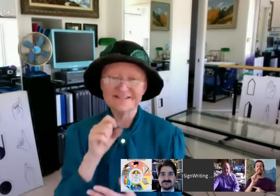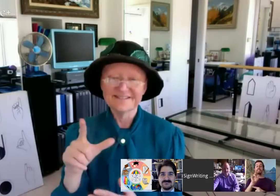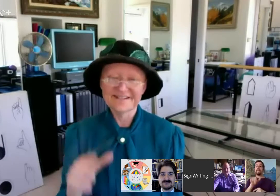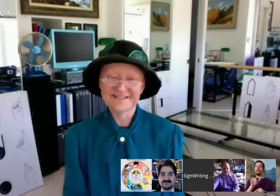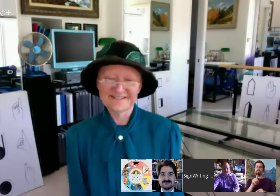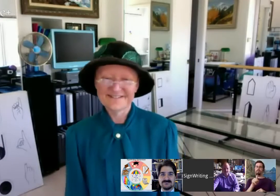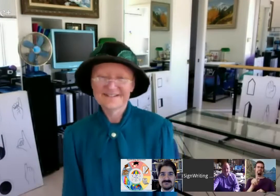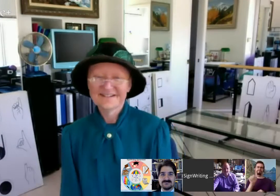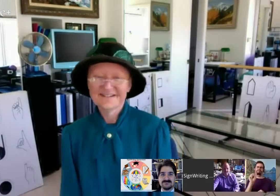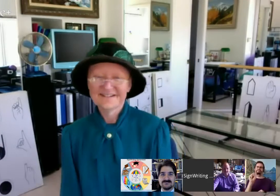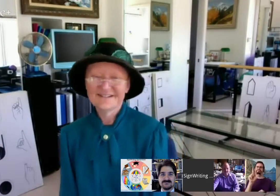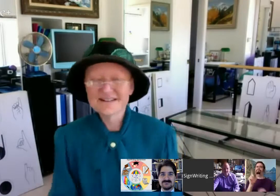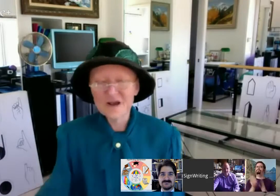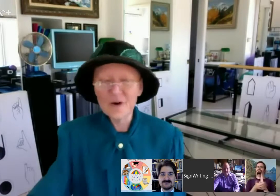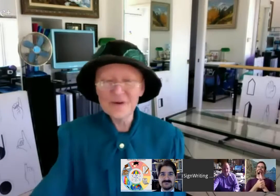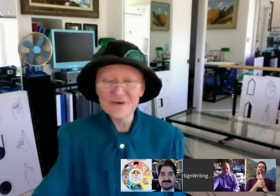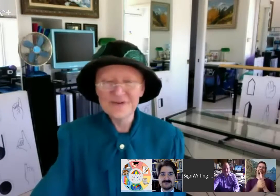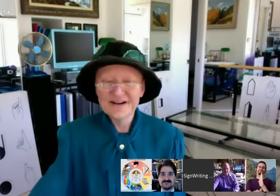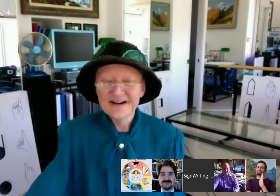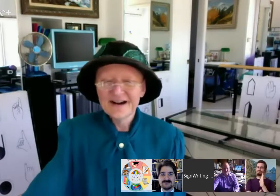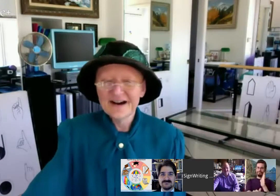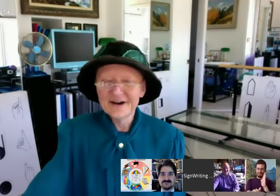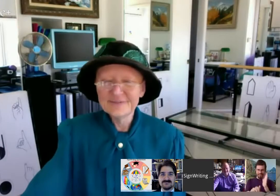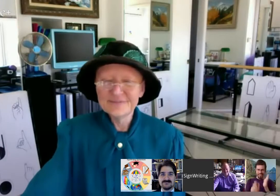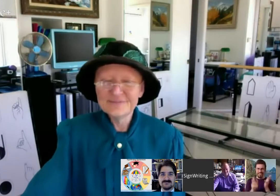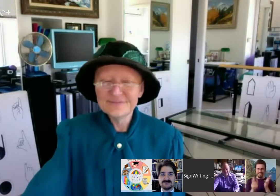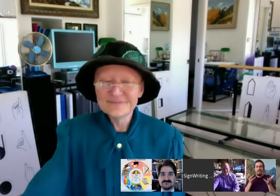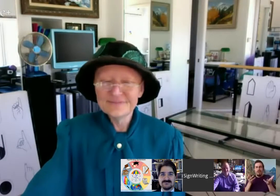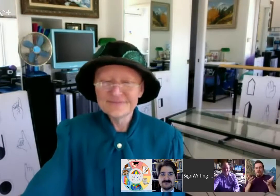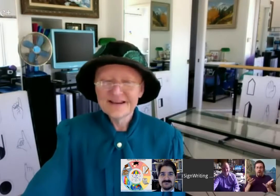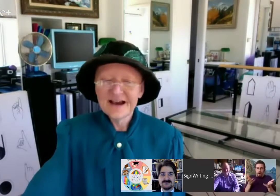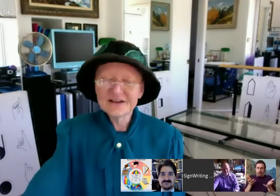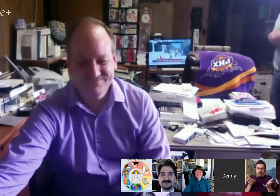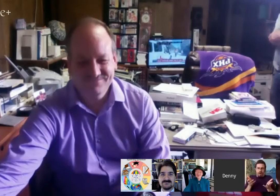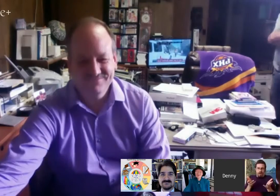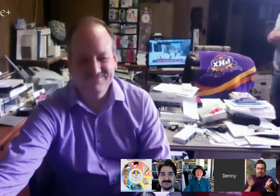good ASL. So